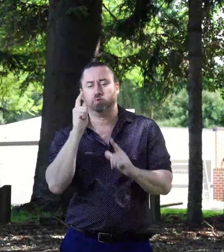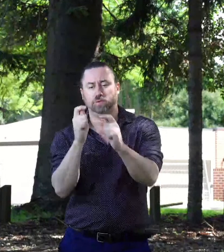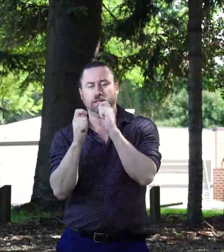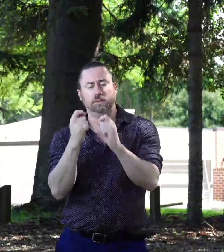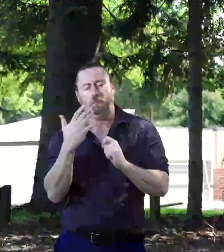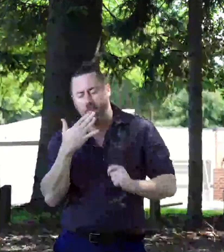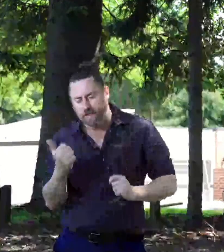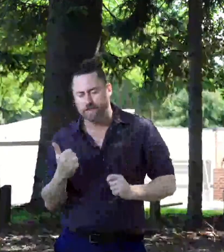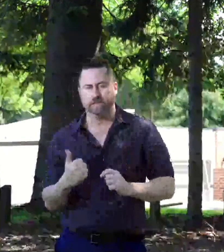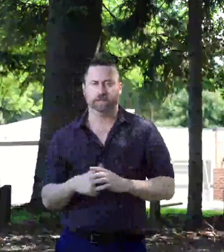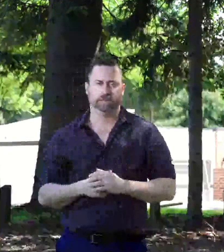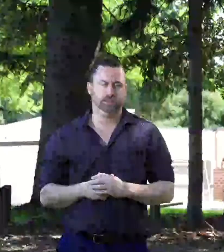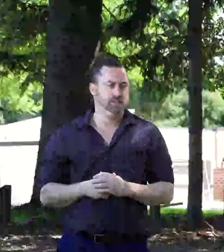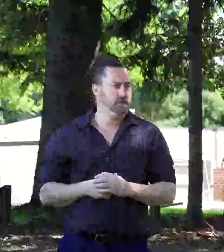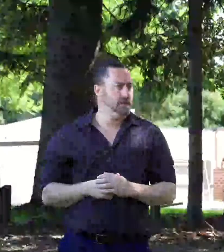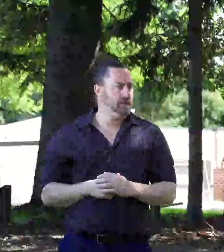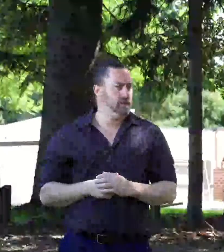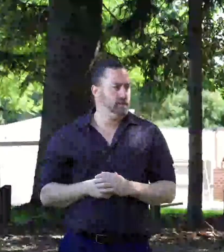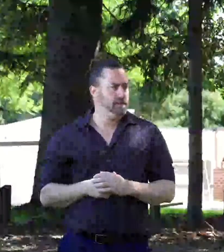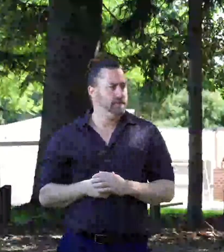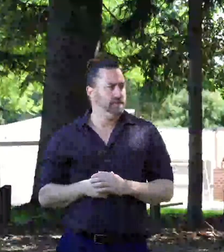community spread.